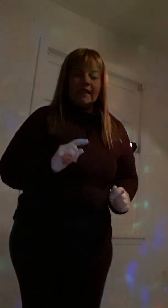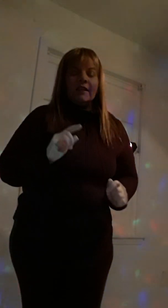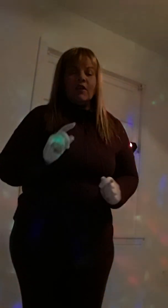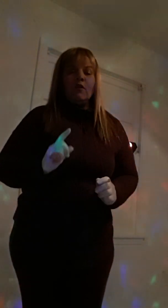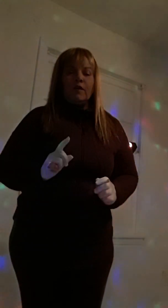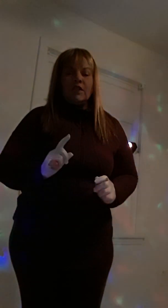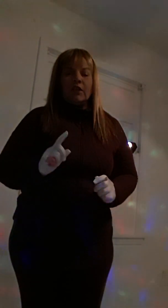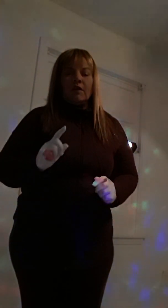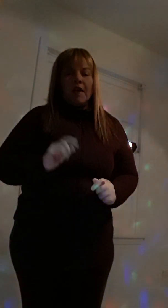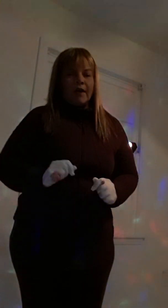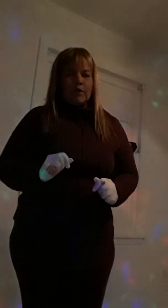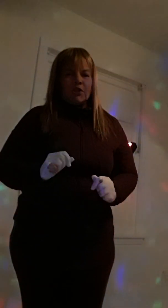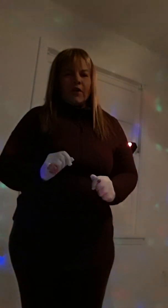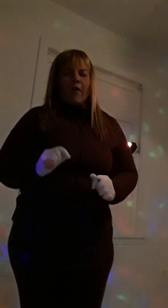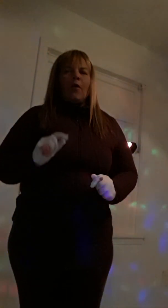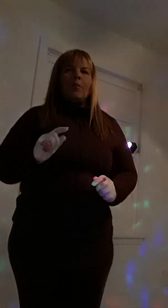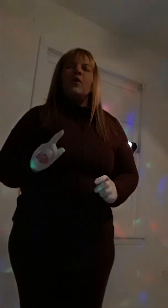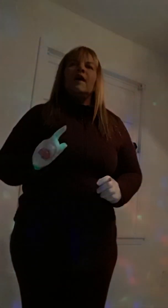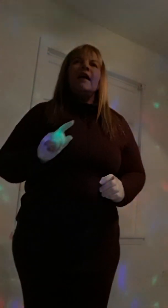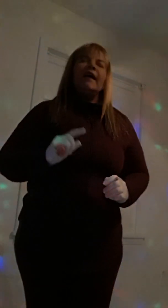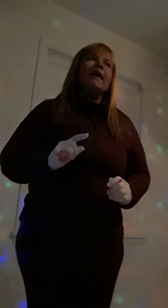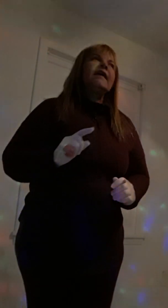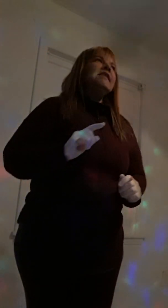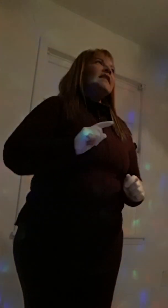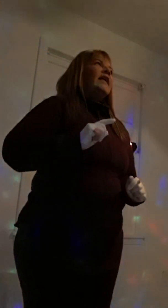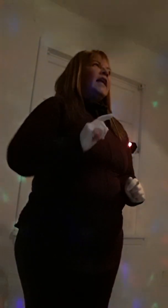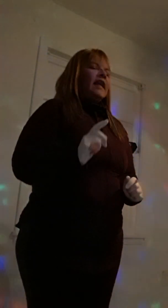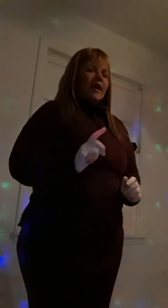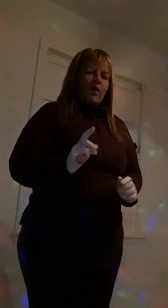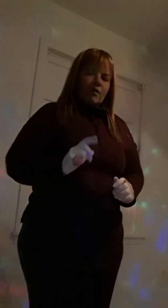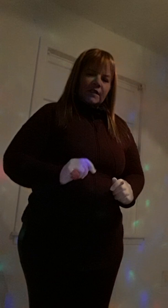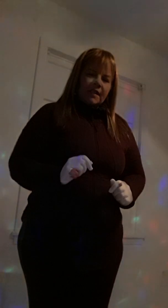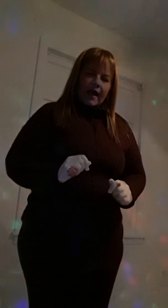the official language. Porque es la lengua oficial.